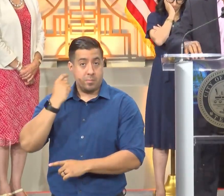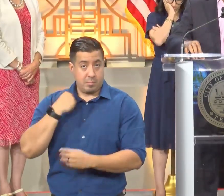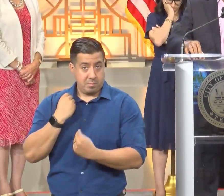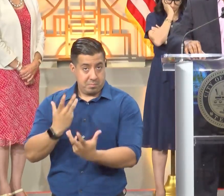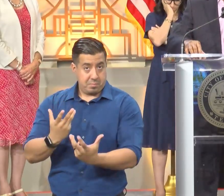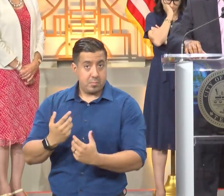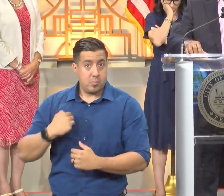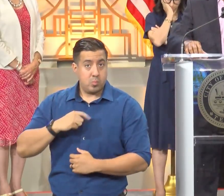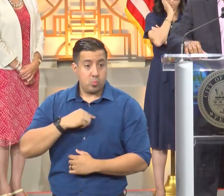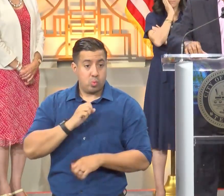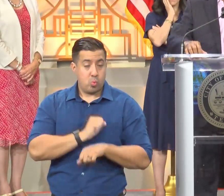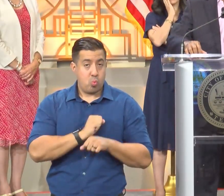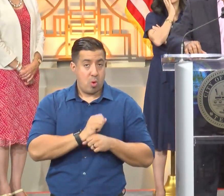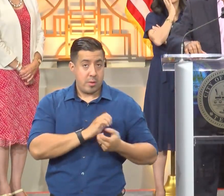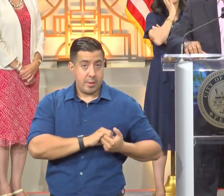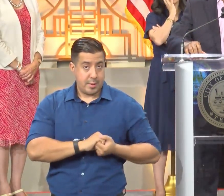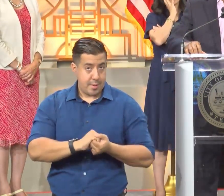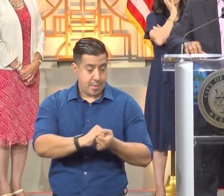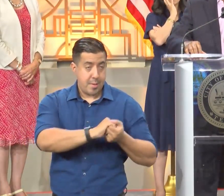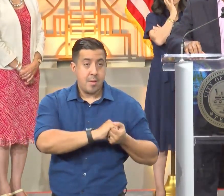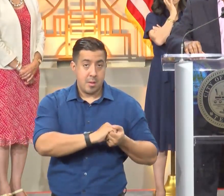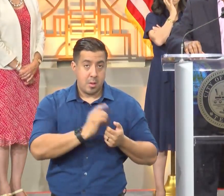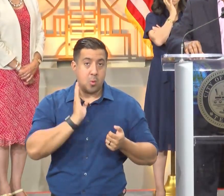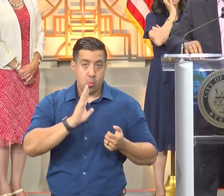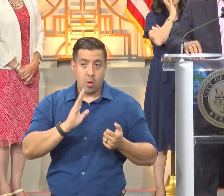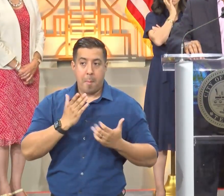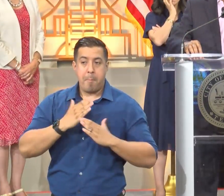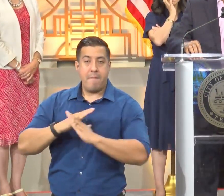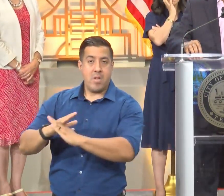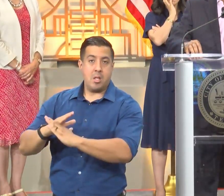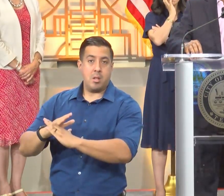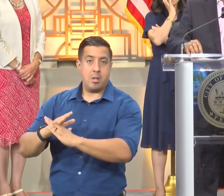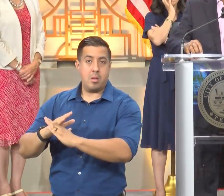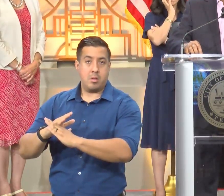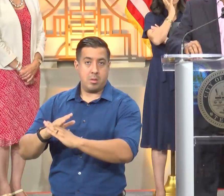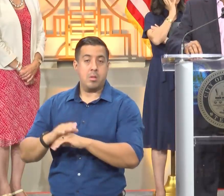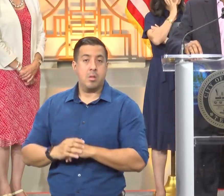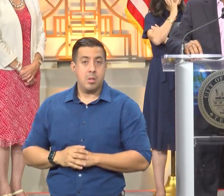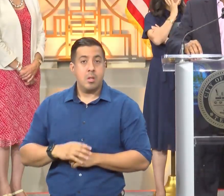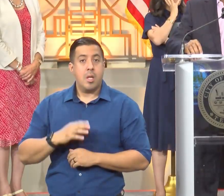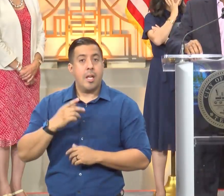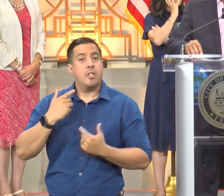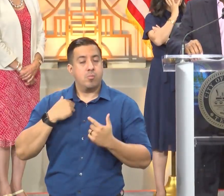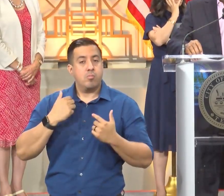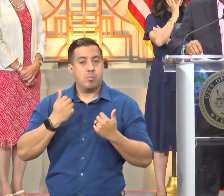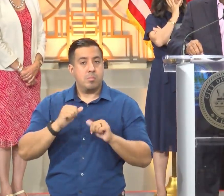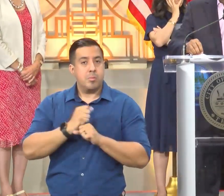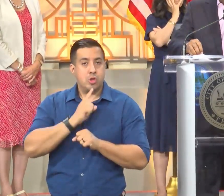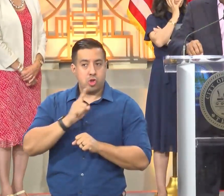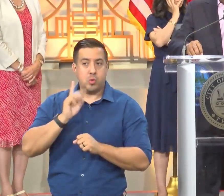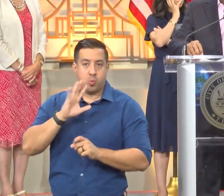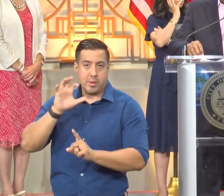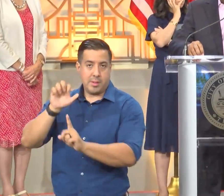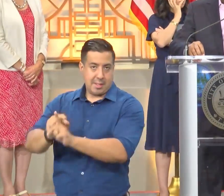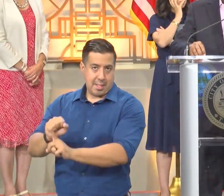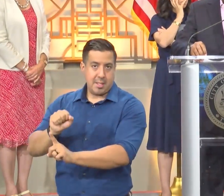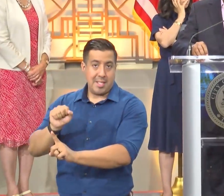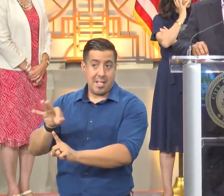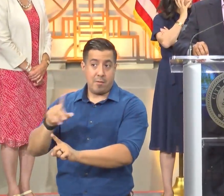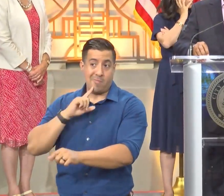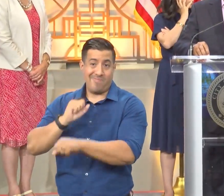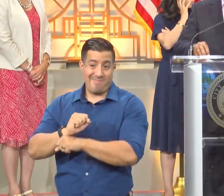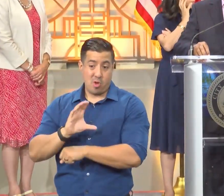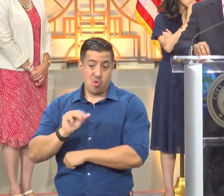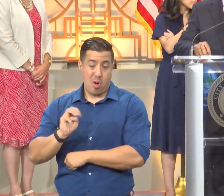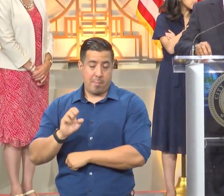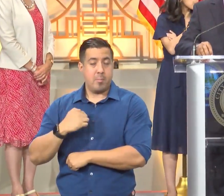that we are all working together to prevent that from happening, and to make sure that you're apprehended if by chance you should commit